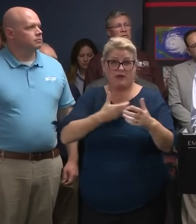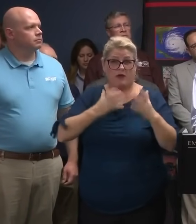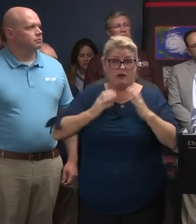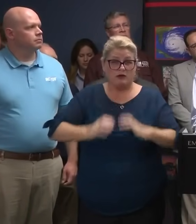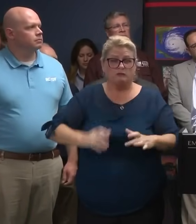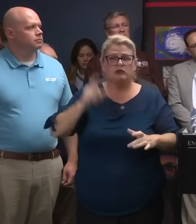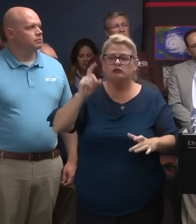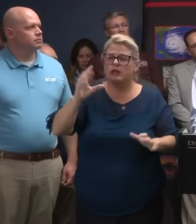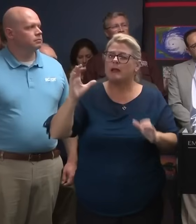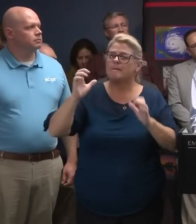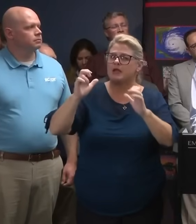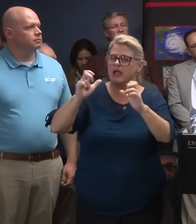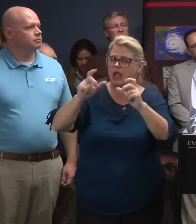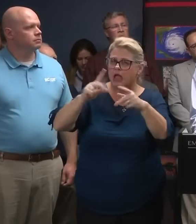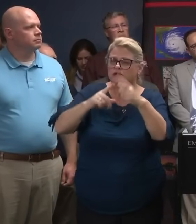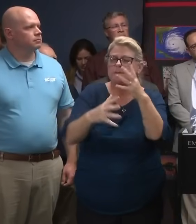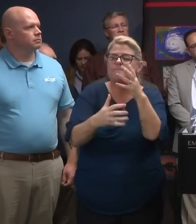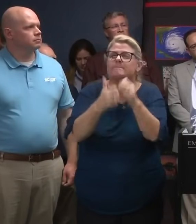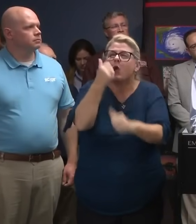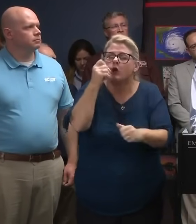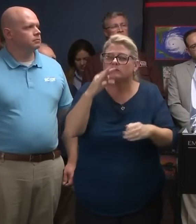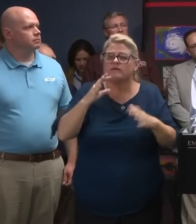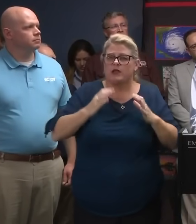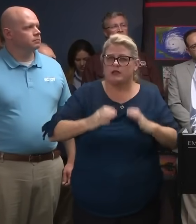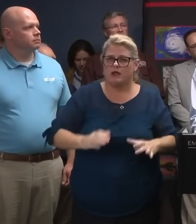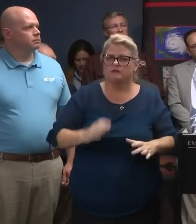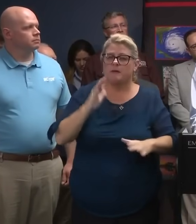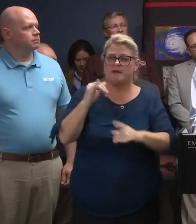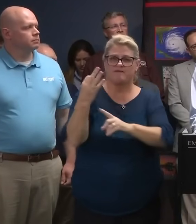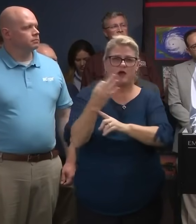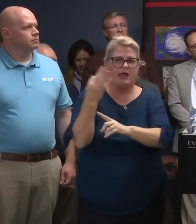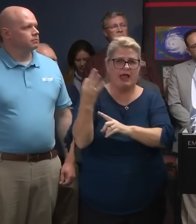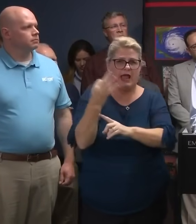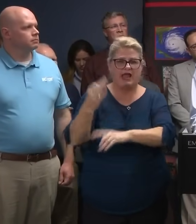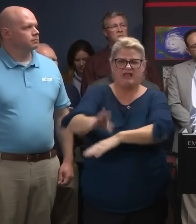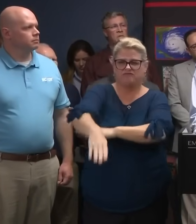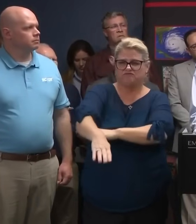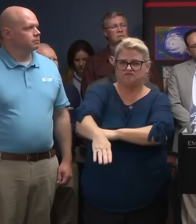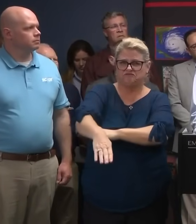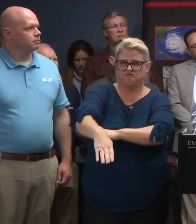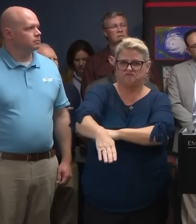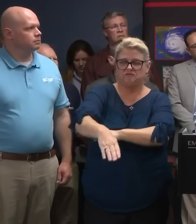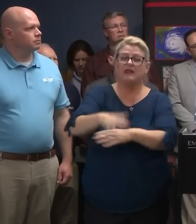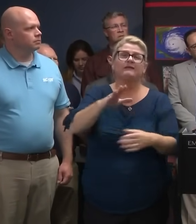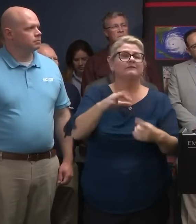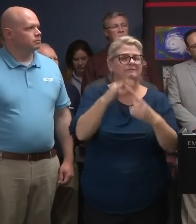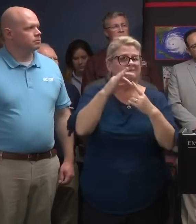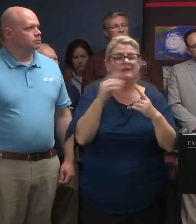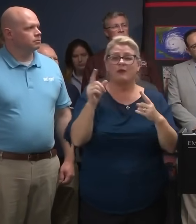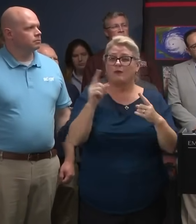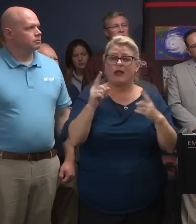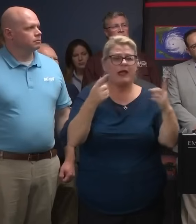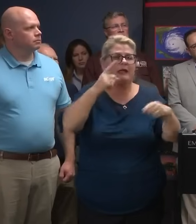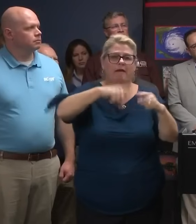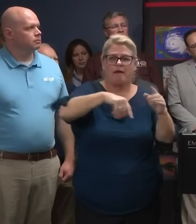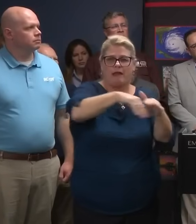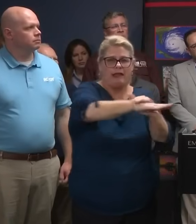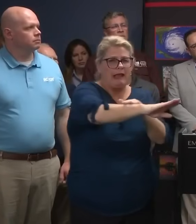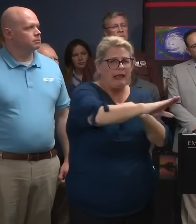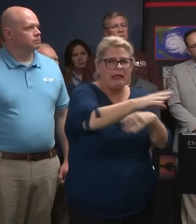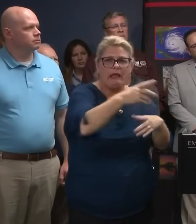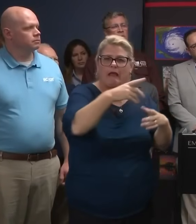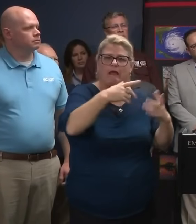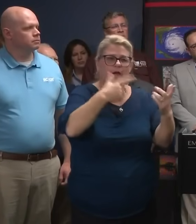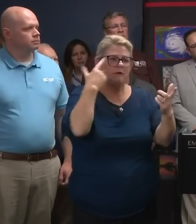power restored to the vast majority of our customers no later than Friday evening, with the exception of areas that are inaccessible or unable